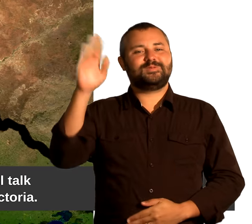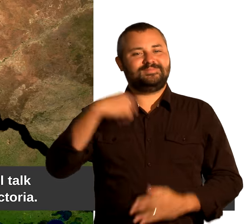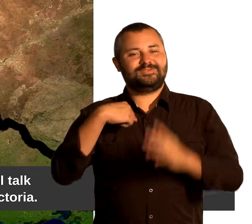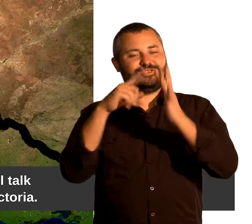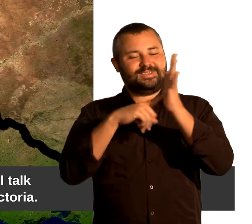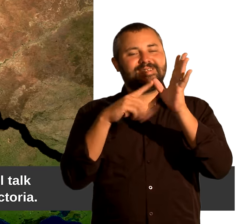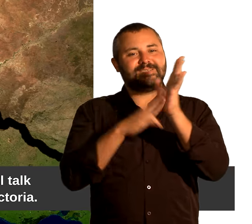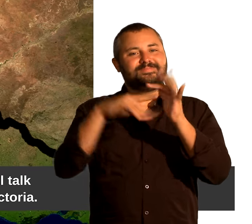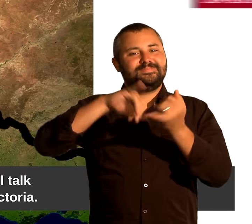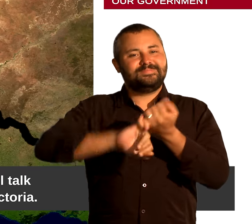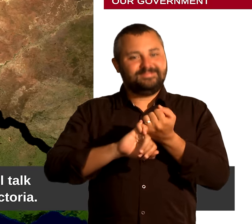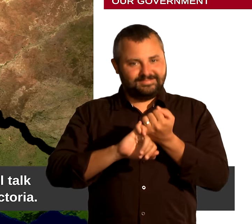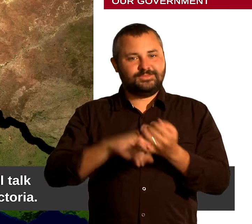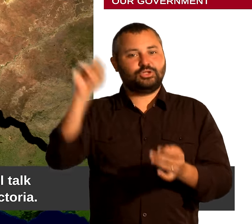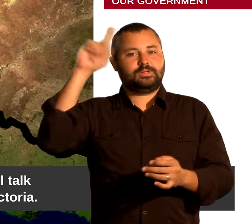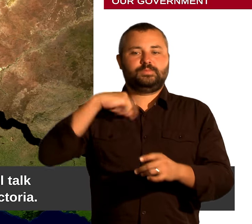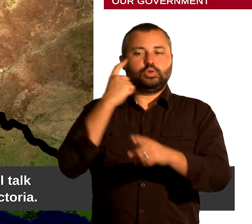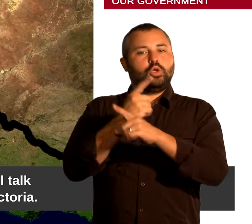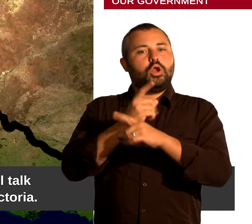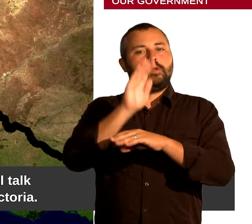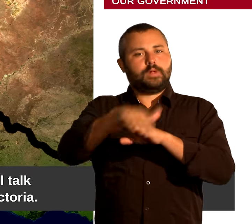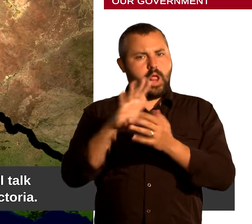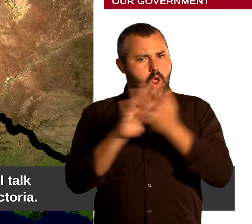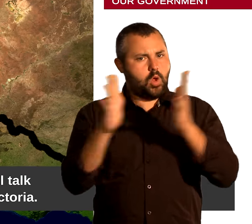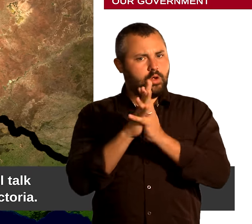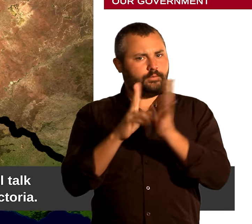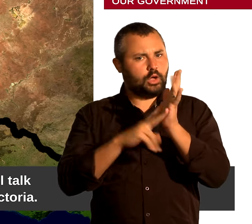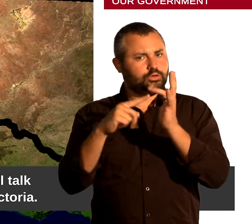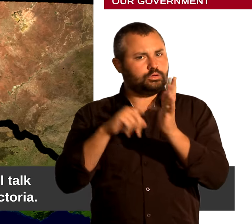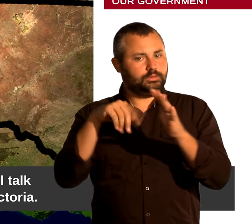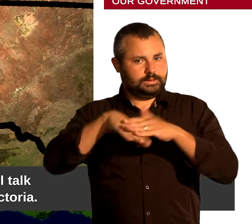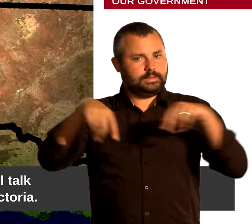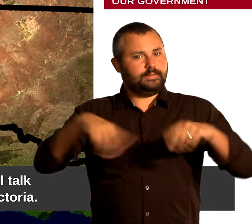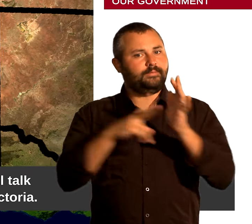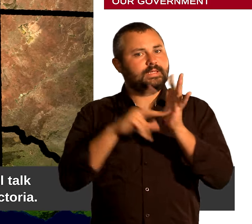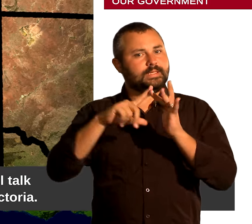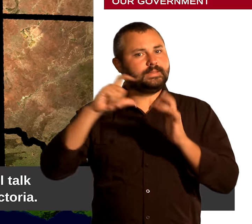Hi, I'm James. Today I'll be talking about how to vote in Victoria.